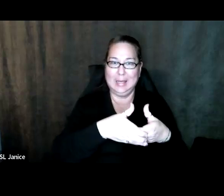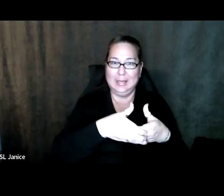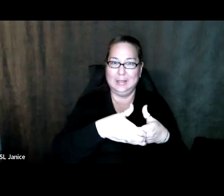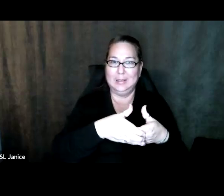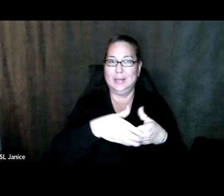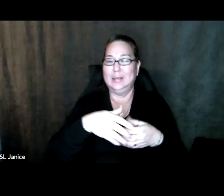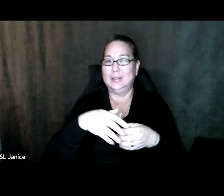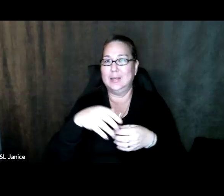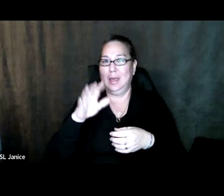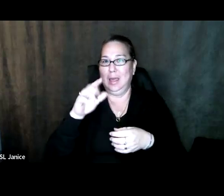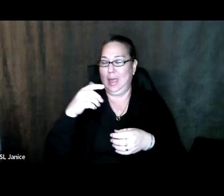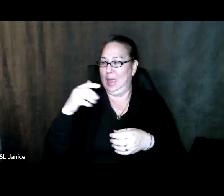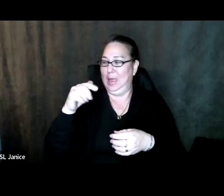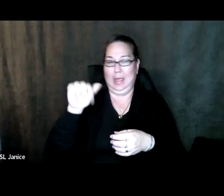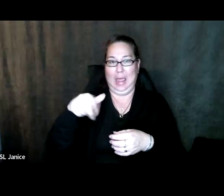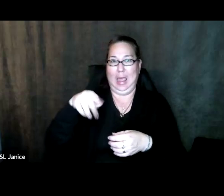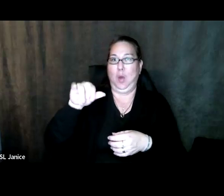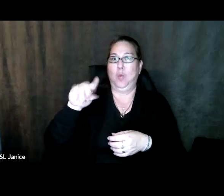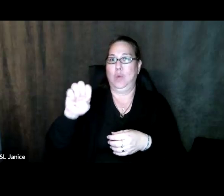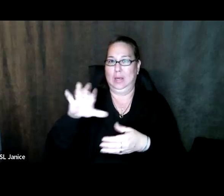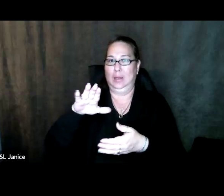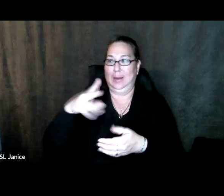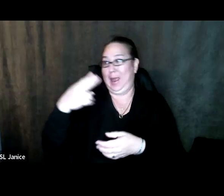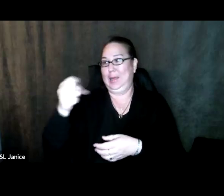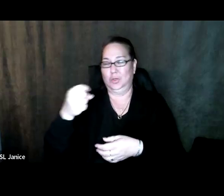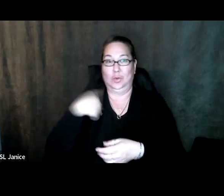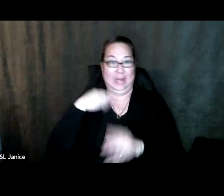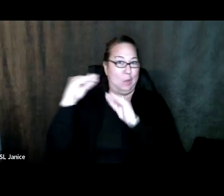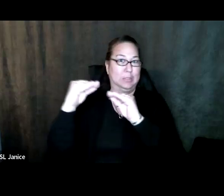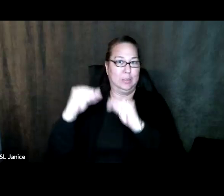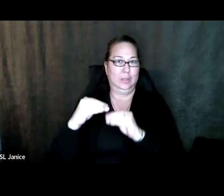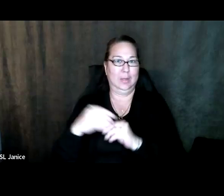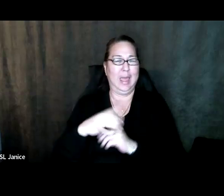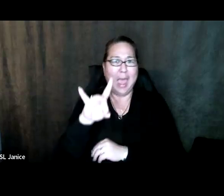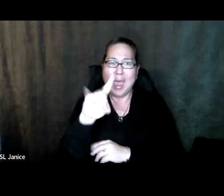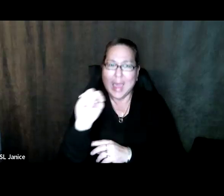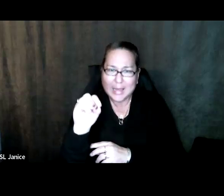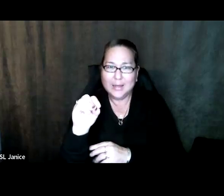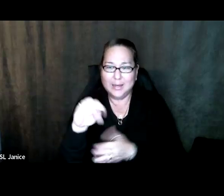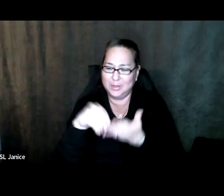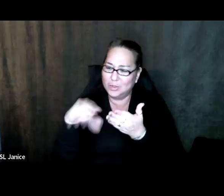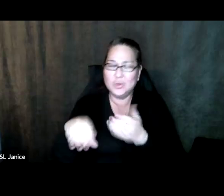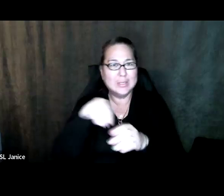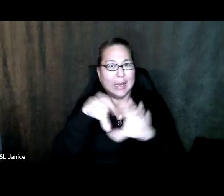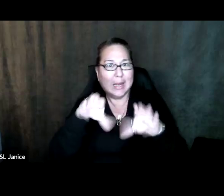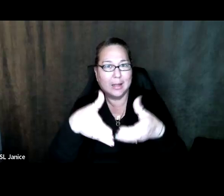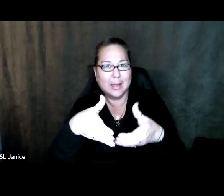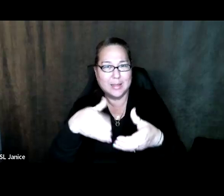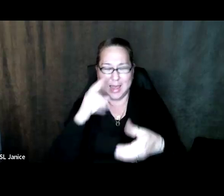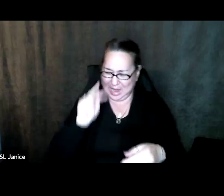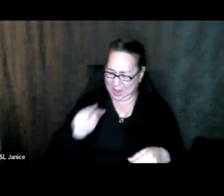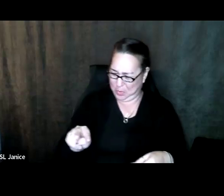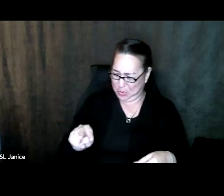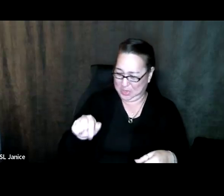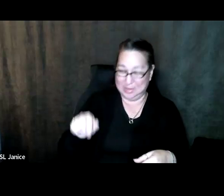the school that I started out teaching. 80 students in a class. And now I'm looking at this and I say, oh my